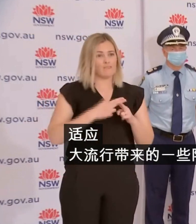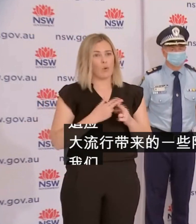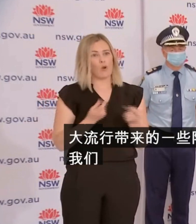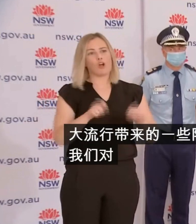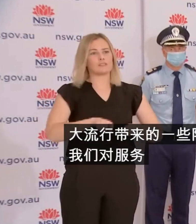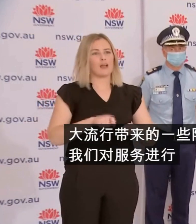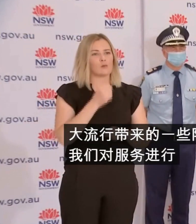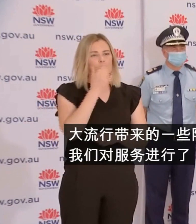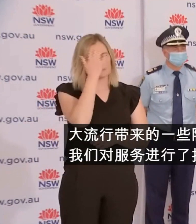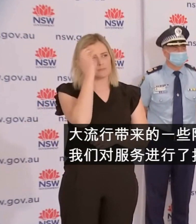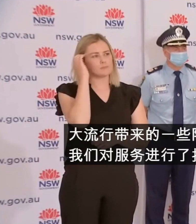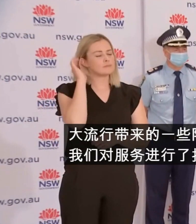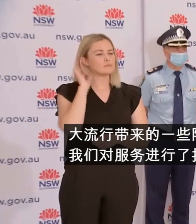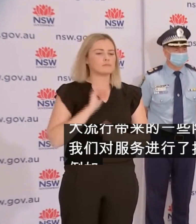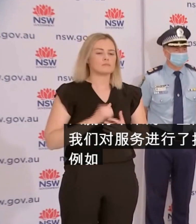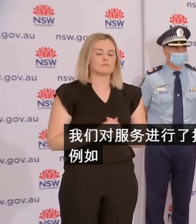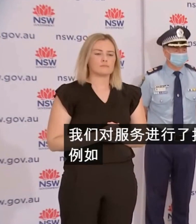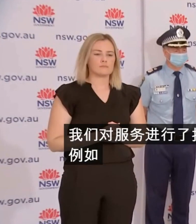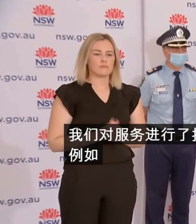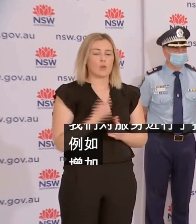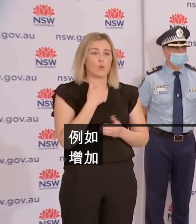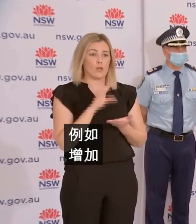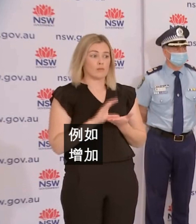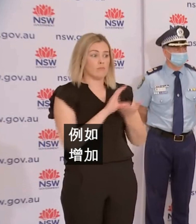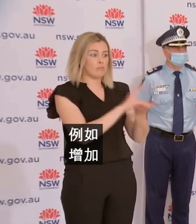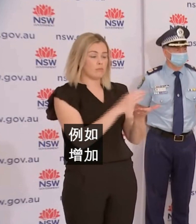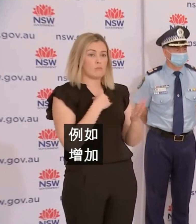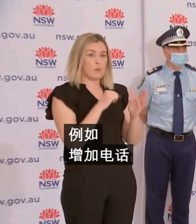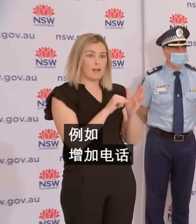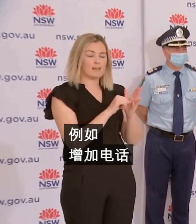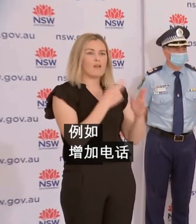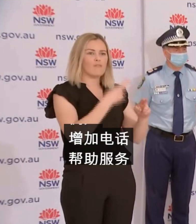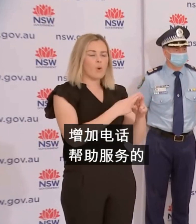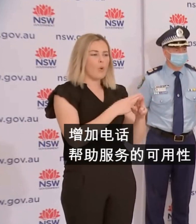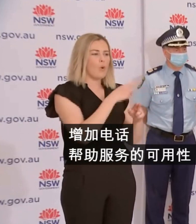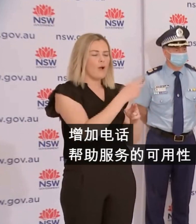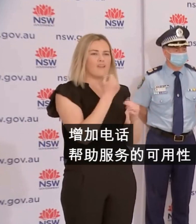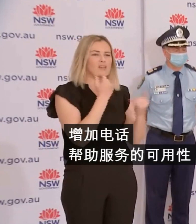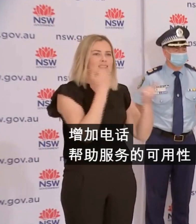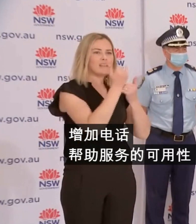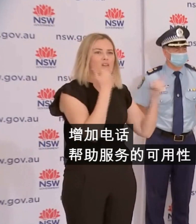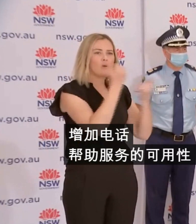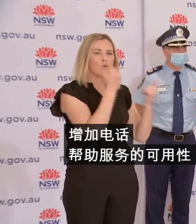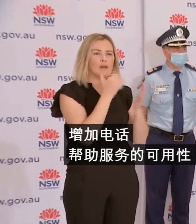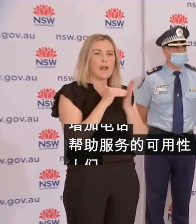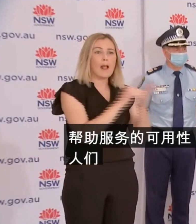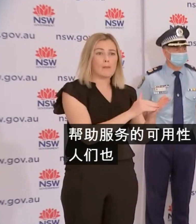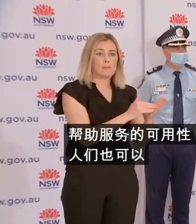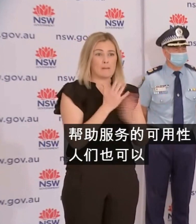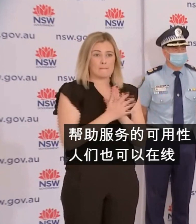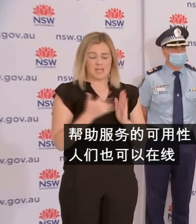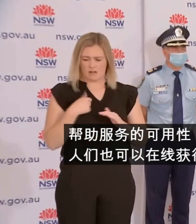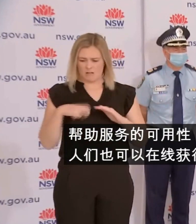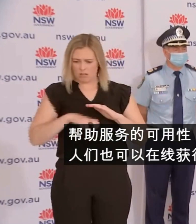been an investment in services like increasing availability of telephone help services, so even in isolation people